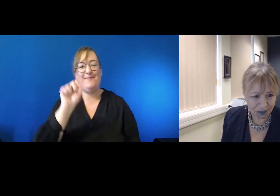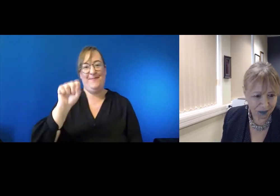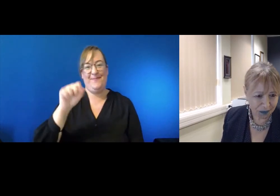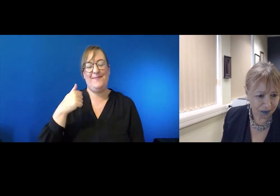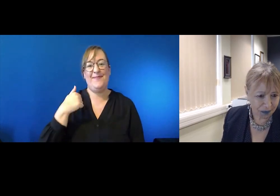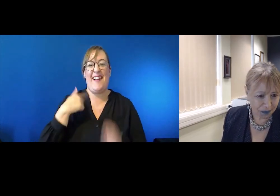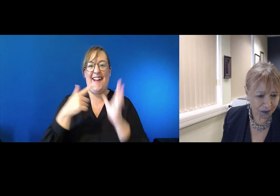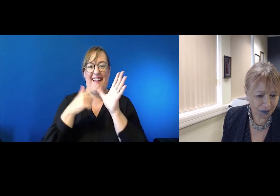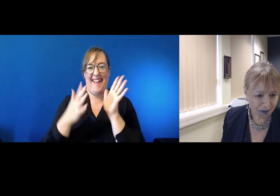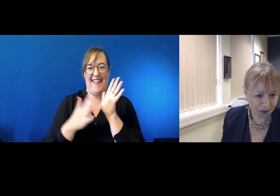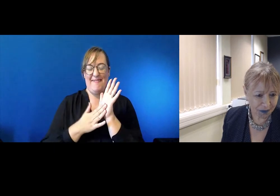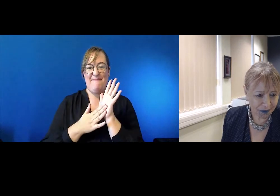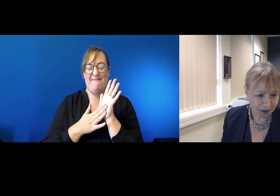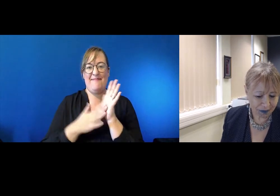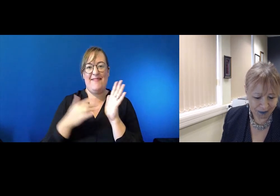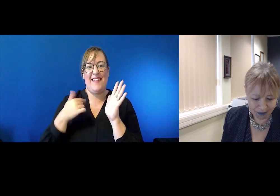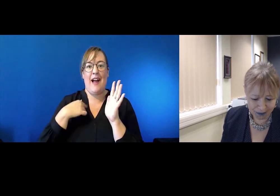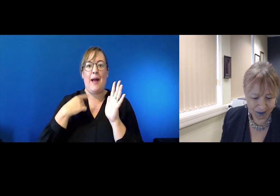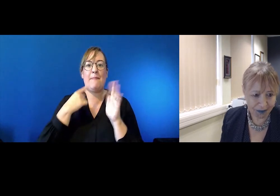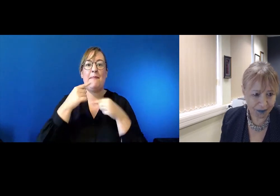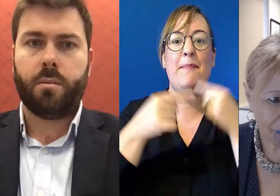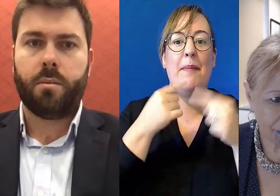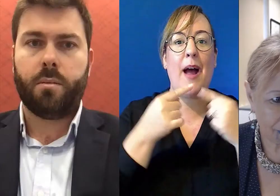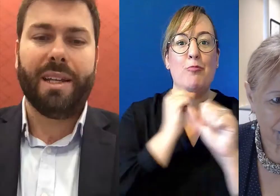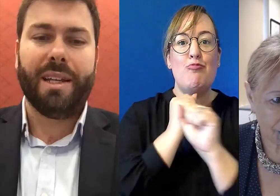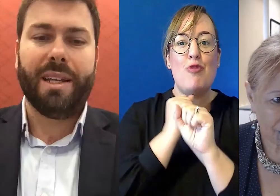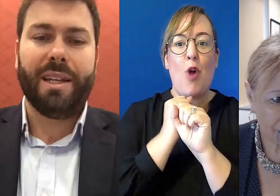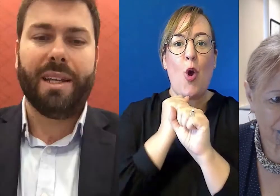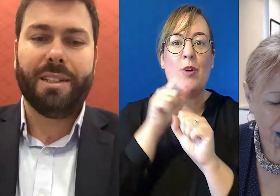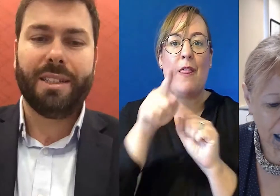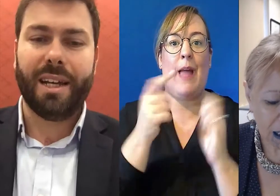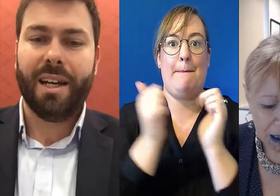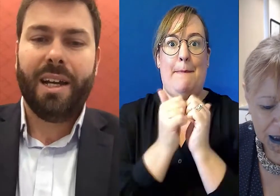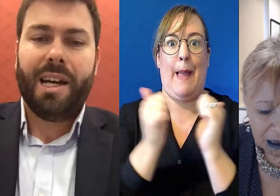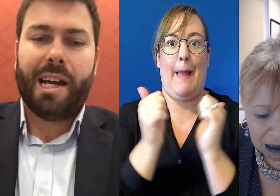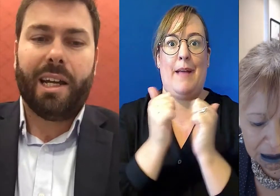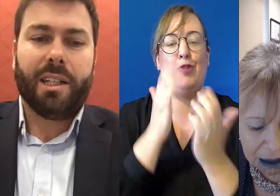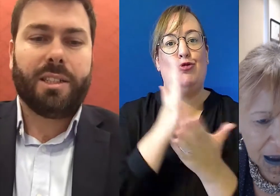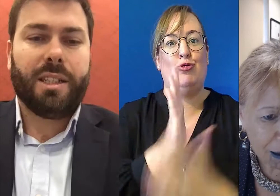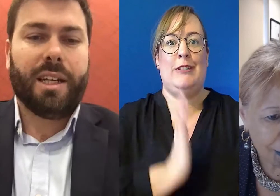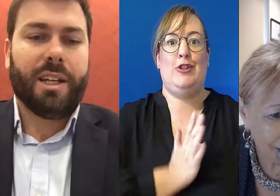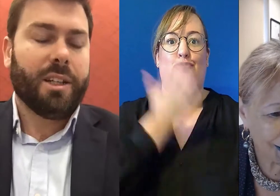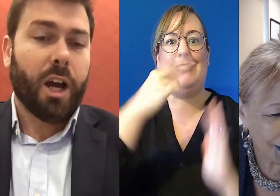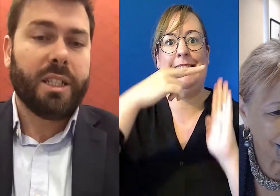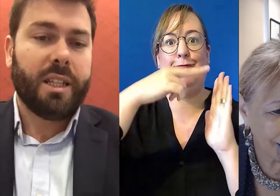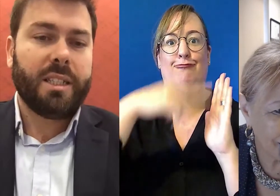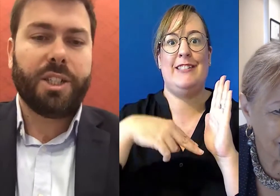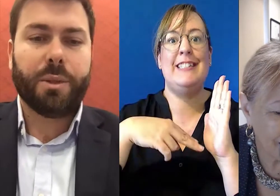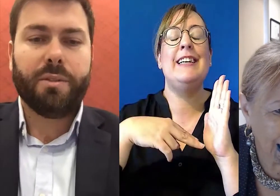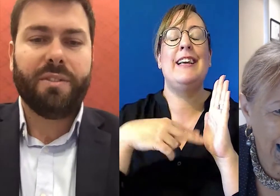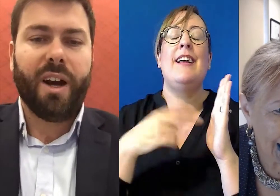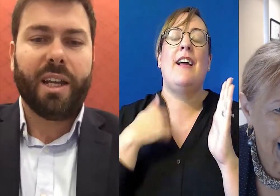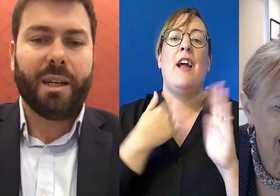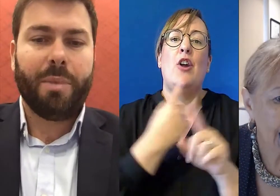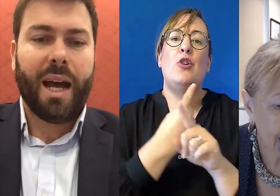that big plug. It is a very interesting read. It is, and it goes into this issue